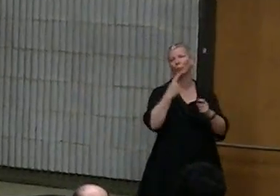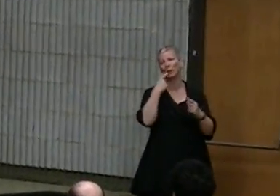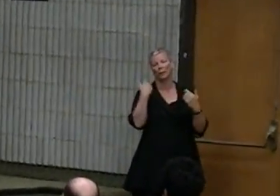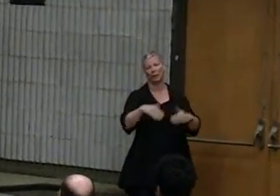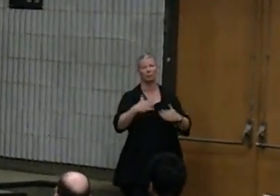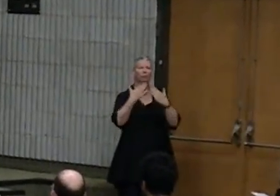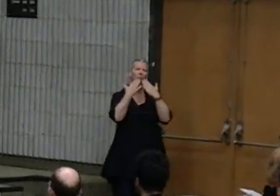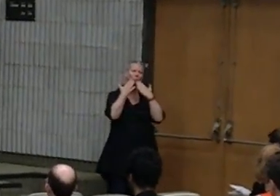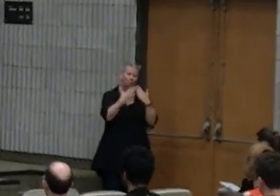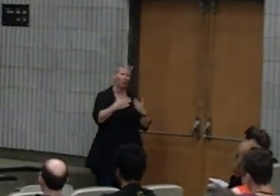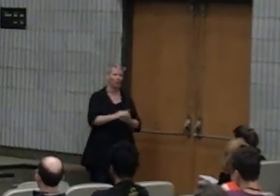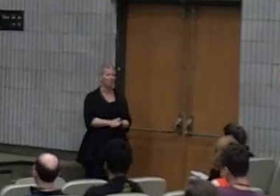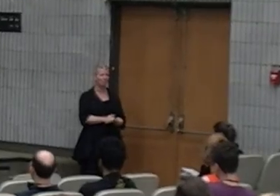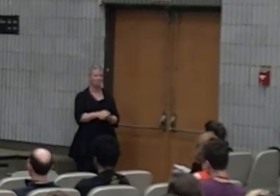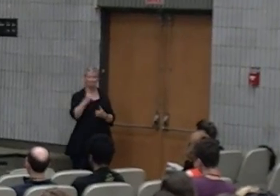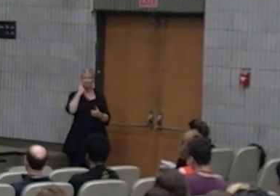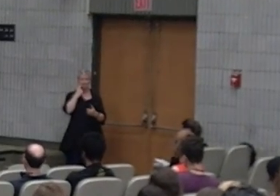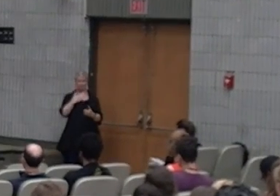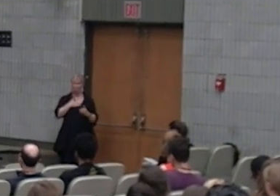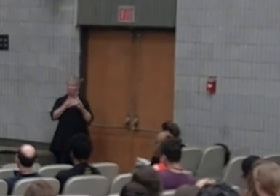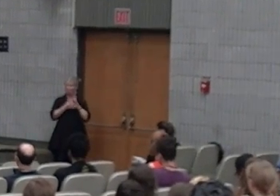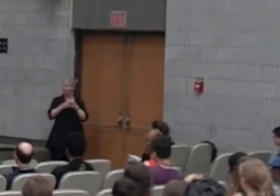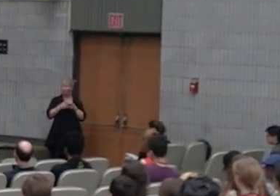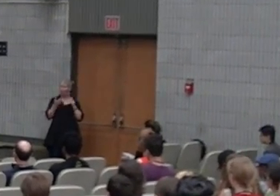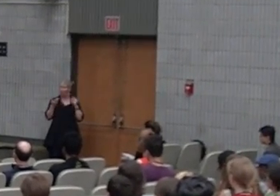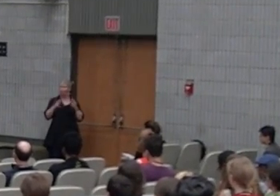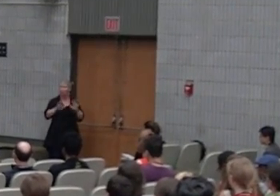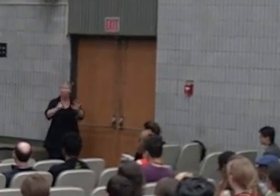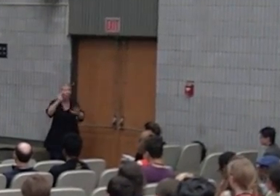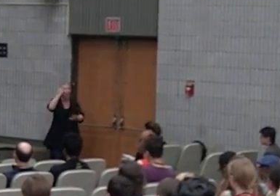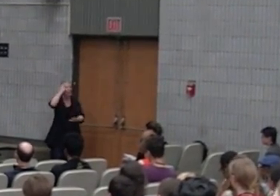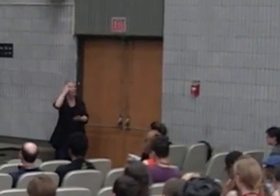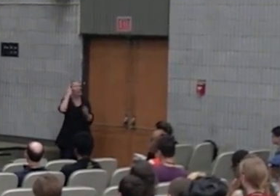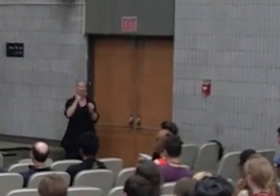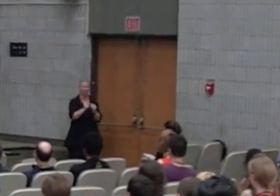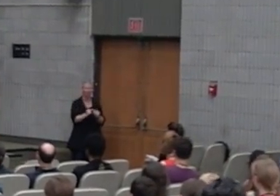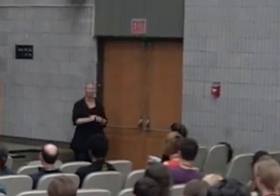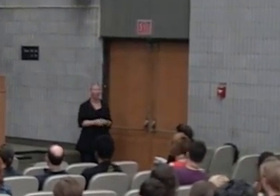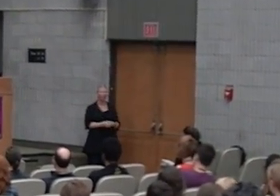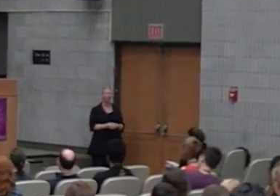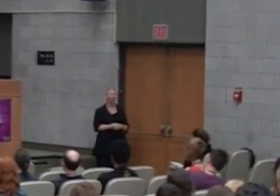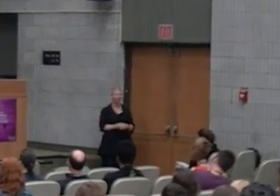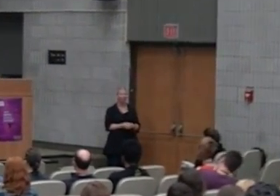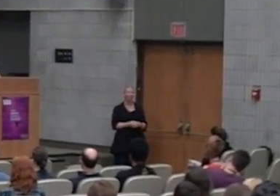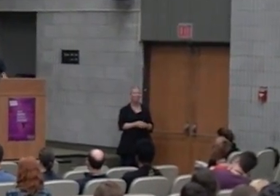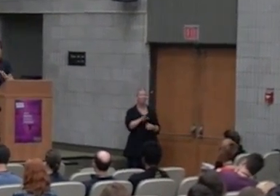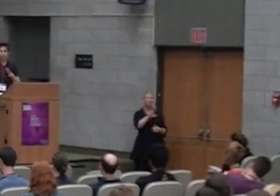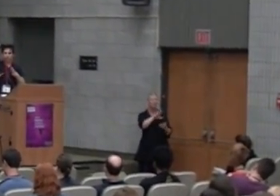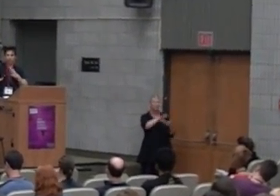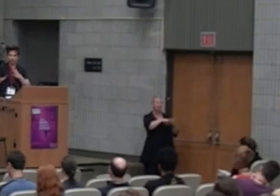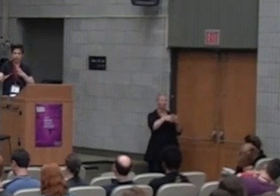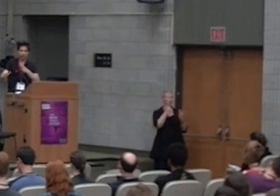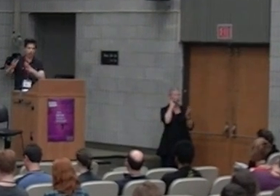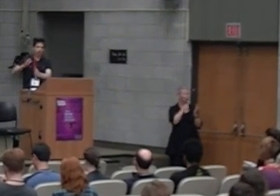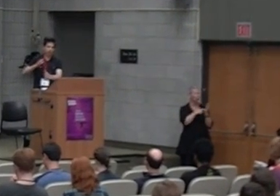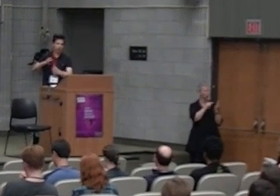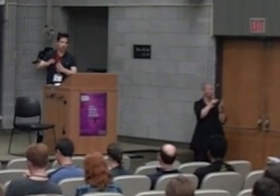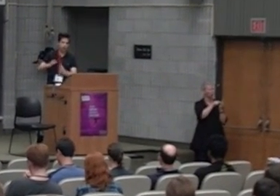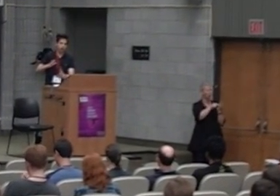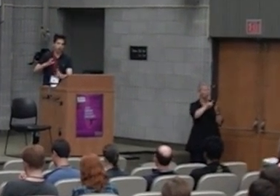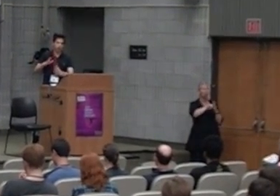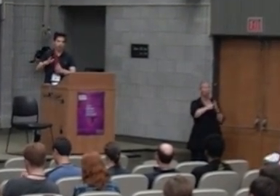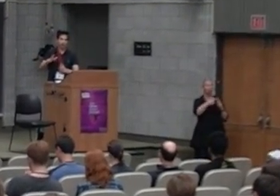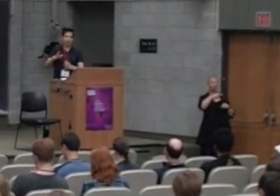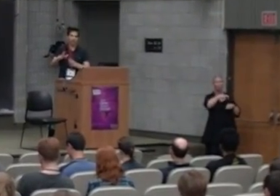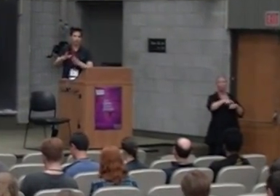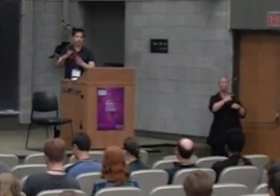conference. So yeah, I think that's all for me. One more thing. So on the schedule, we have start times